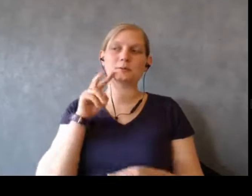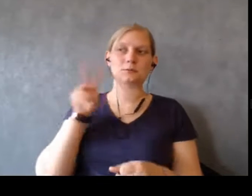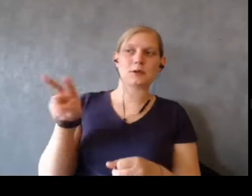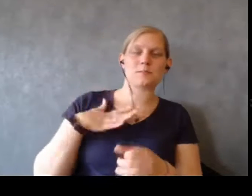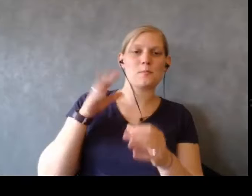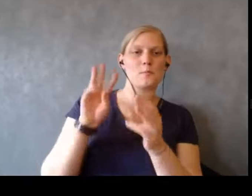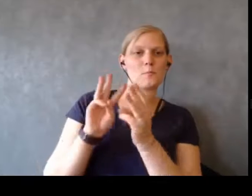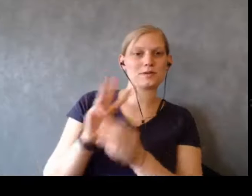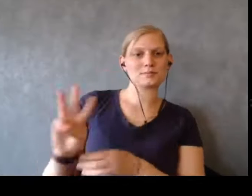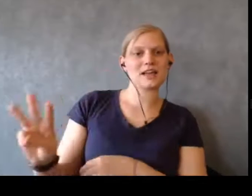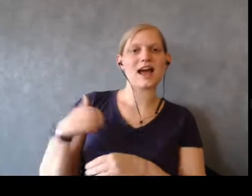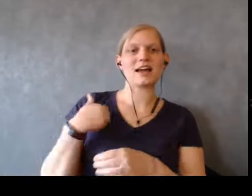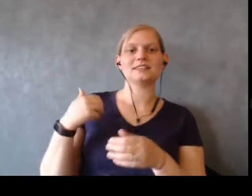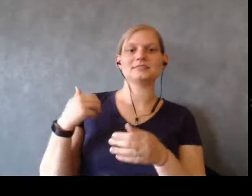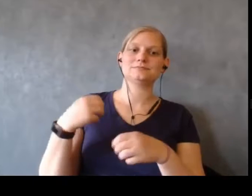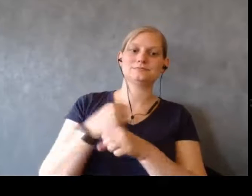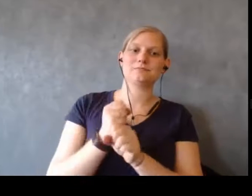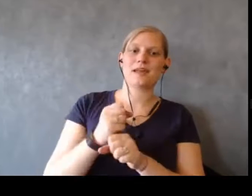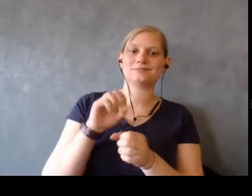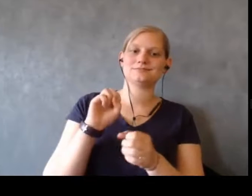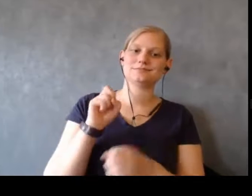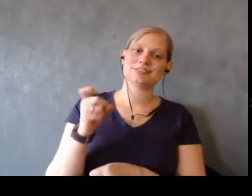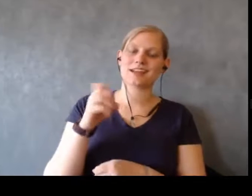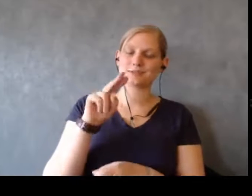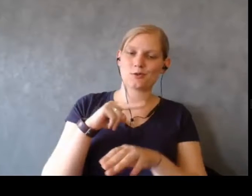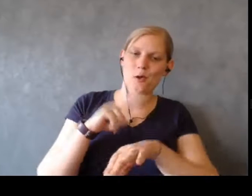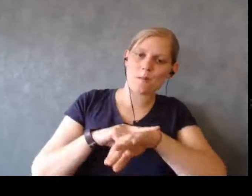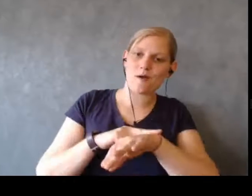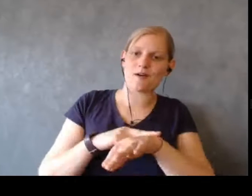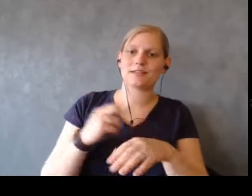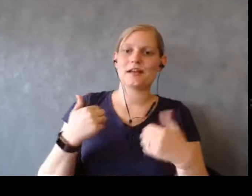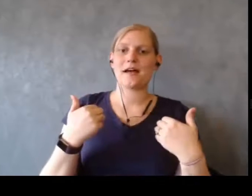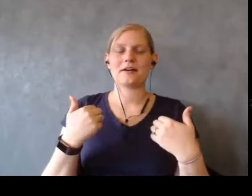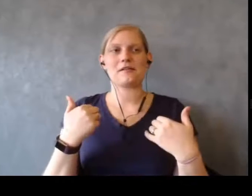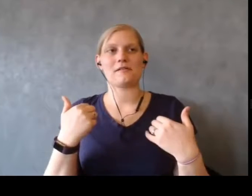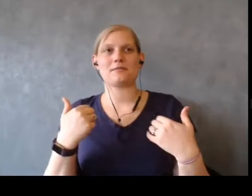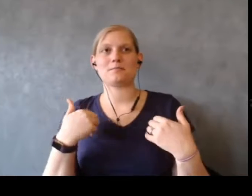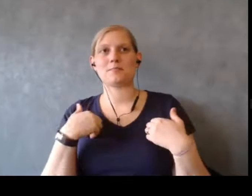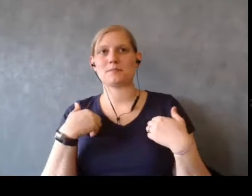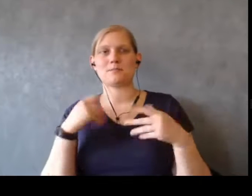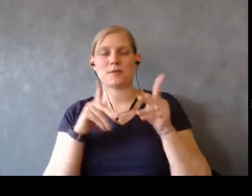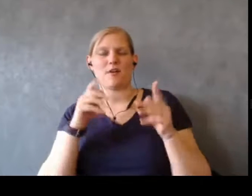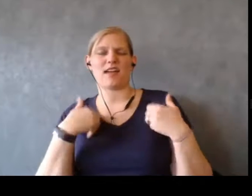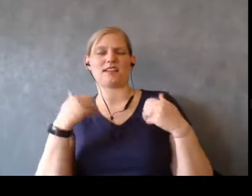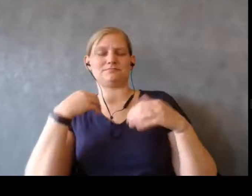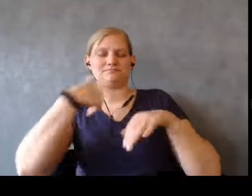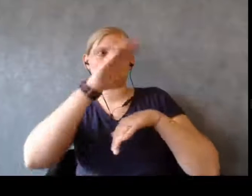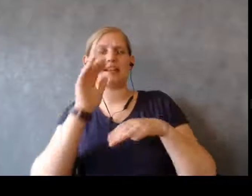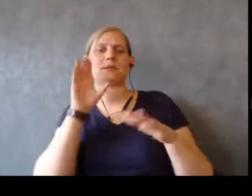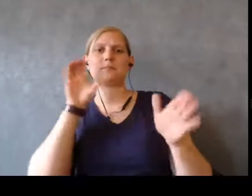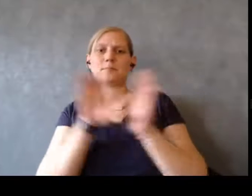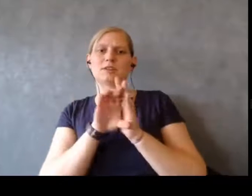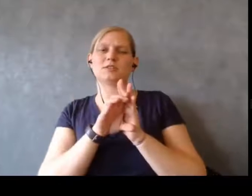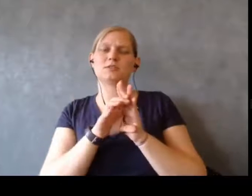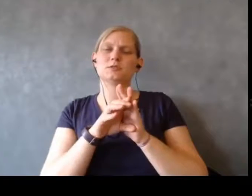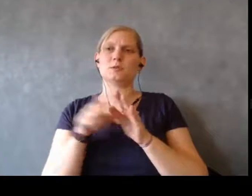makesexnormal.tumblr.com, the new site launched this week that encourages people to send in photos showing what they do to make sex normal. Now, recently, our research